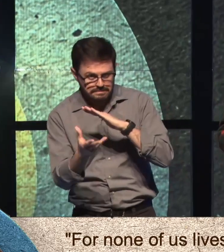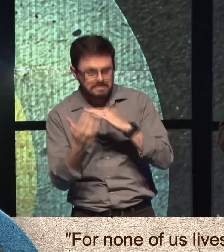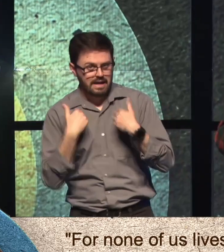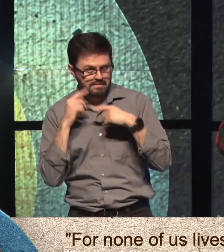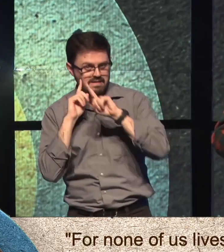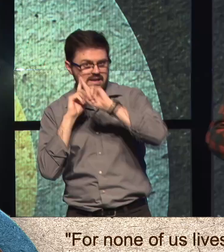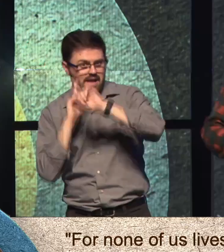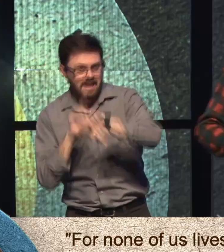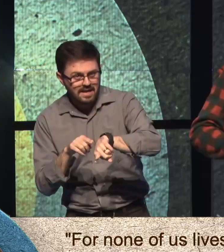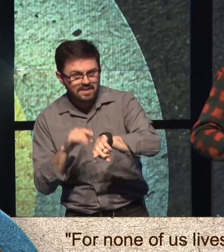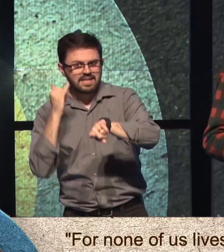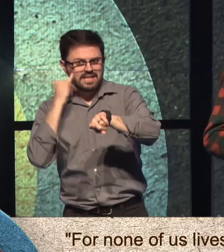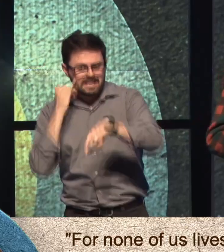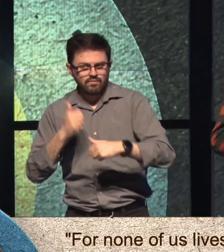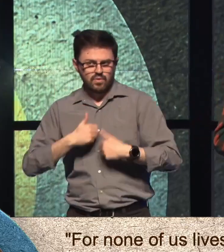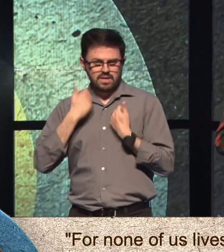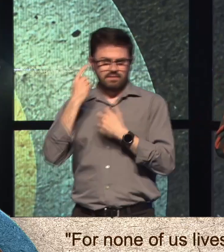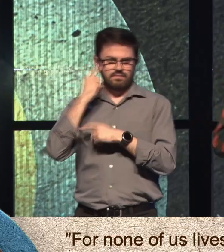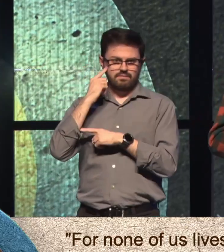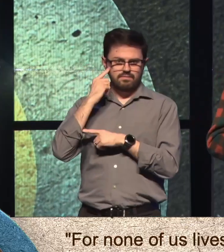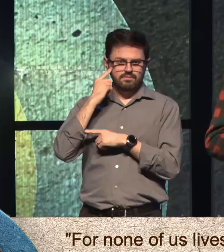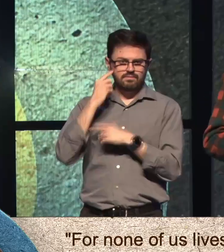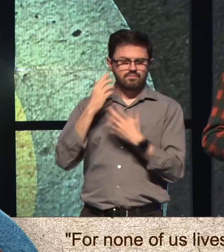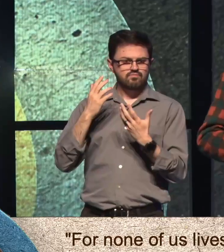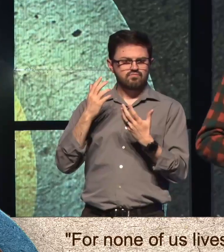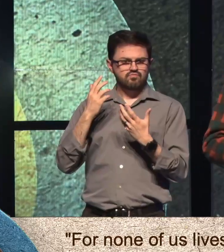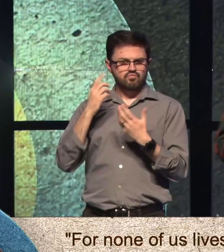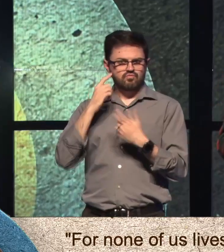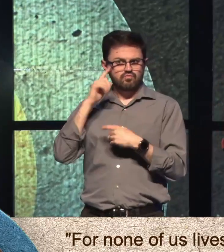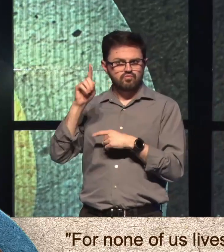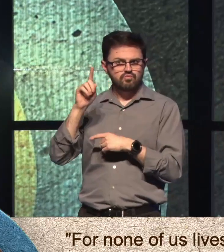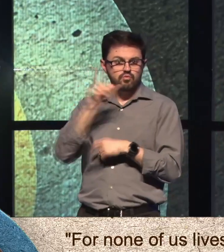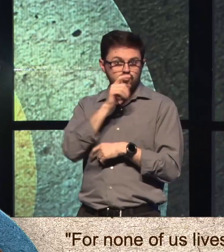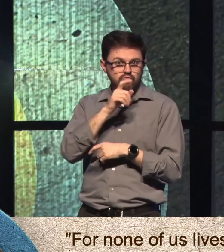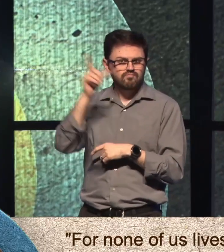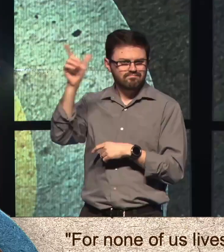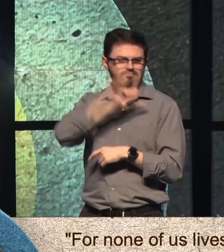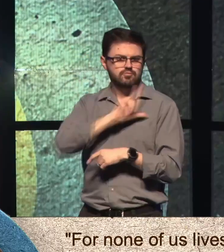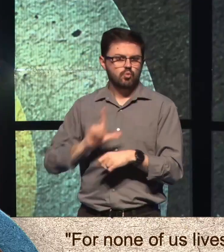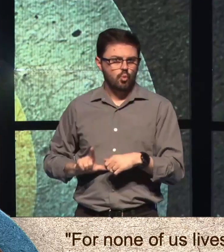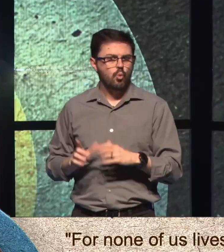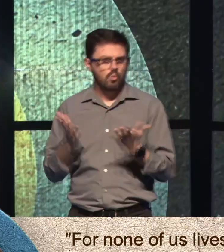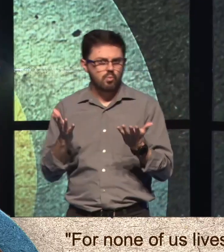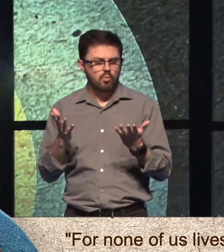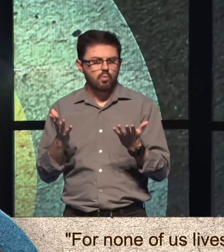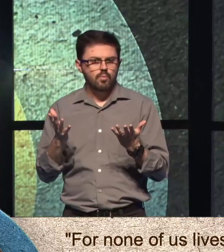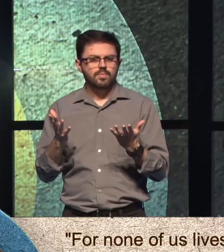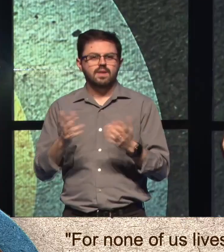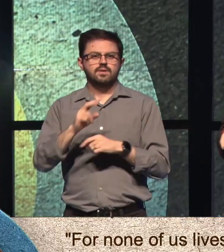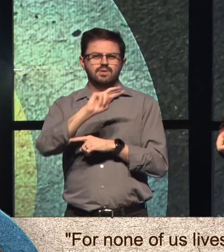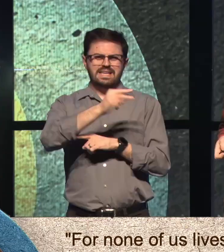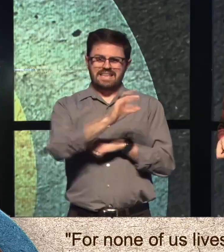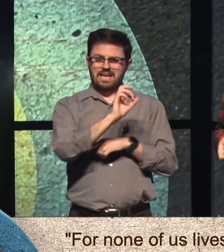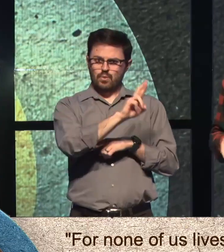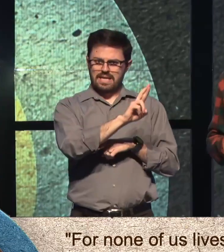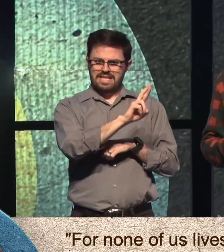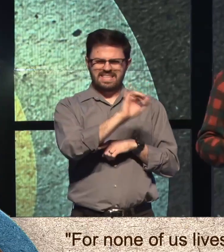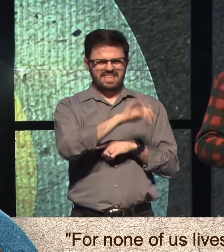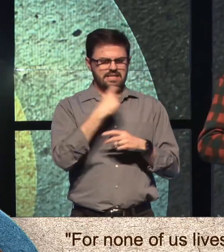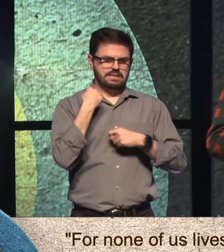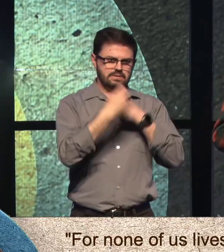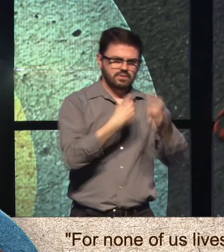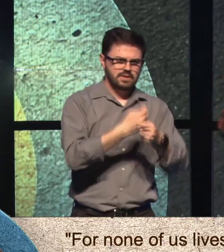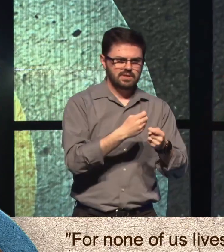answer. If we live for the Lord. So 2 Corinthians is traditionally